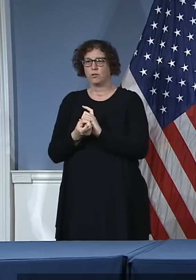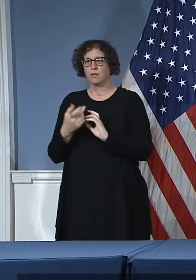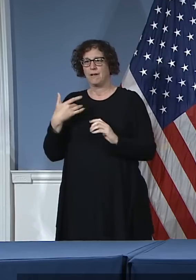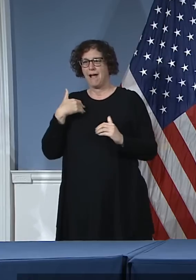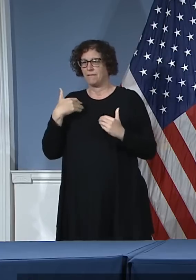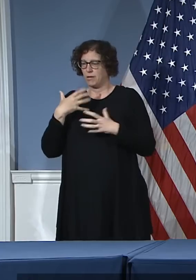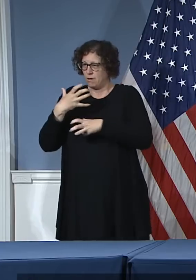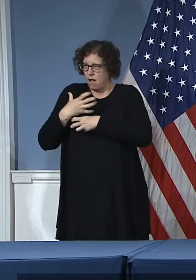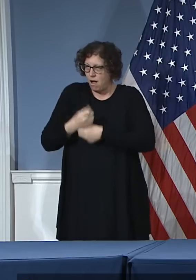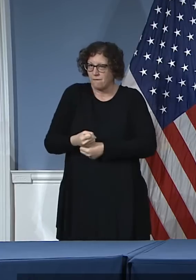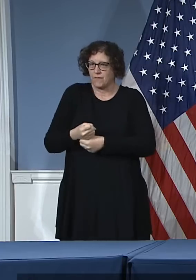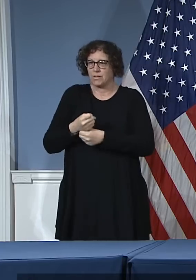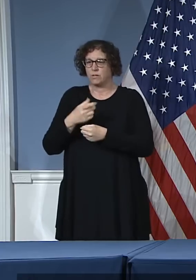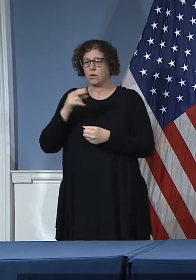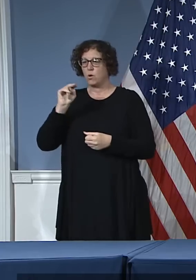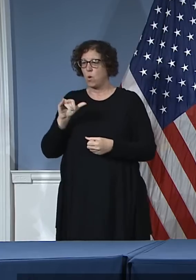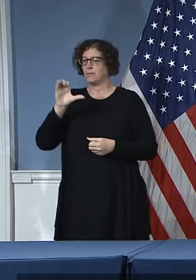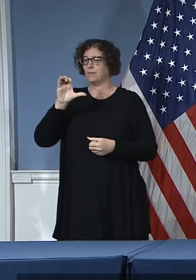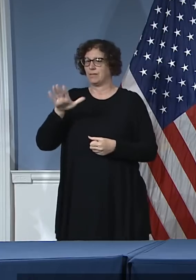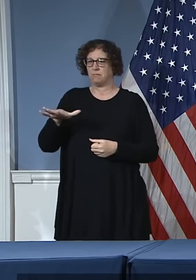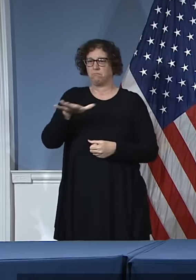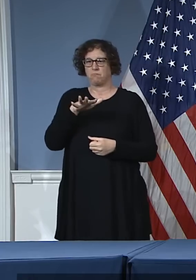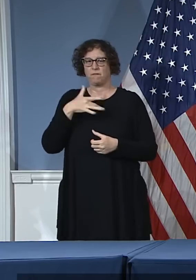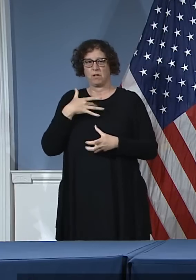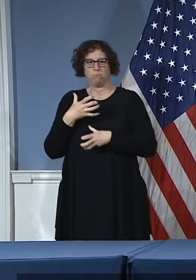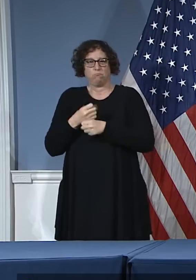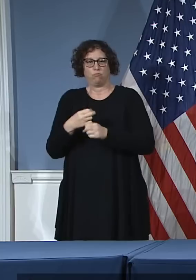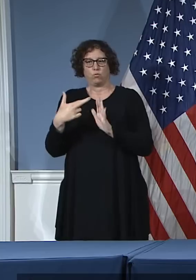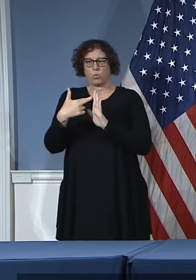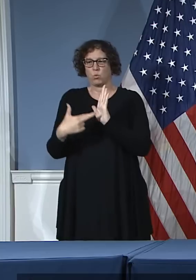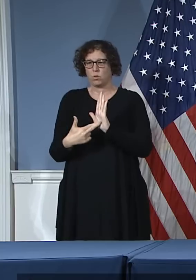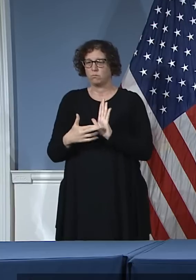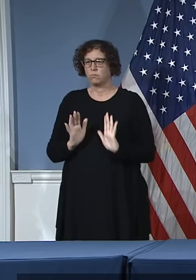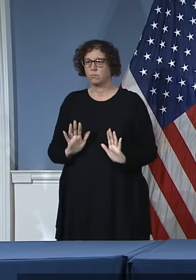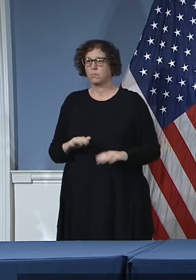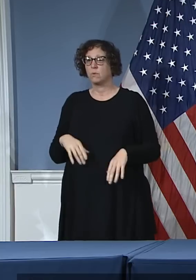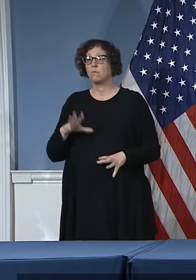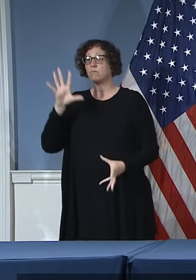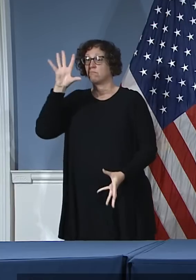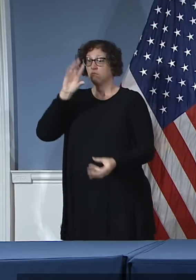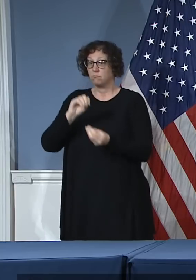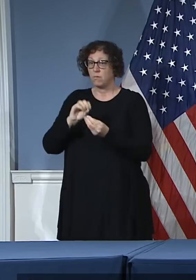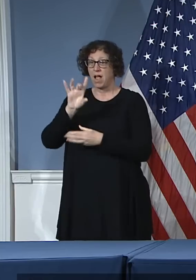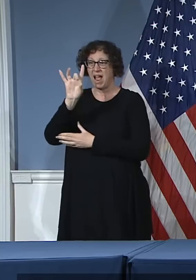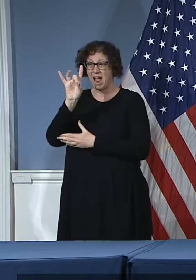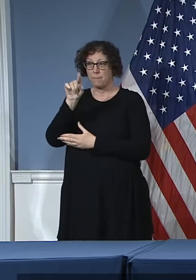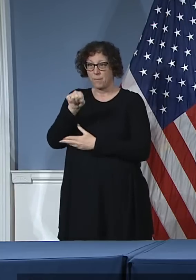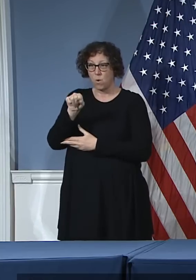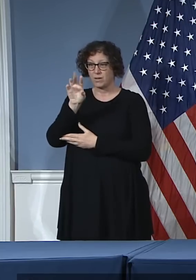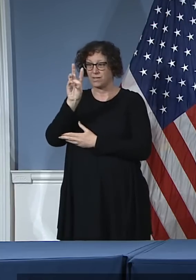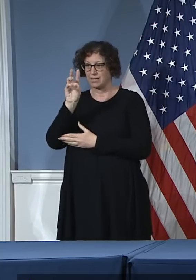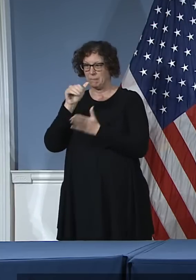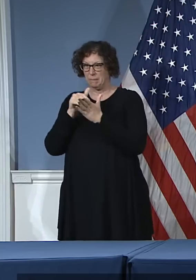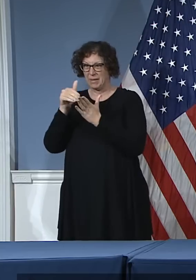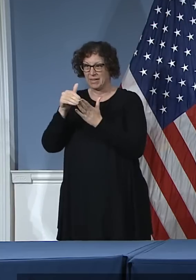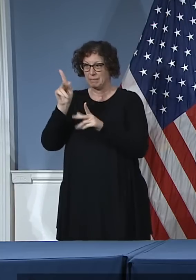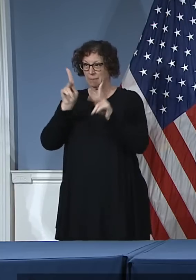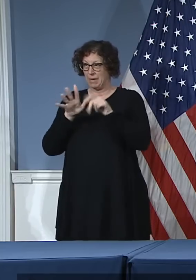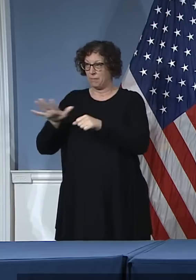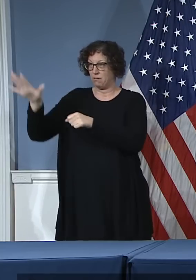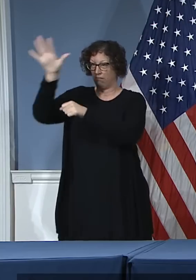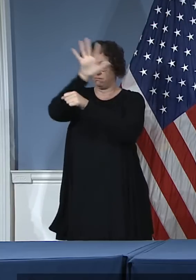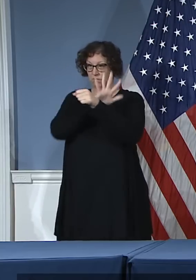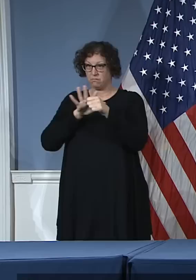faith in everyday people. Will there be some individuals out of 8.6 million people who don't get it? Of course. And